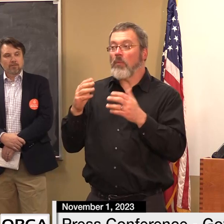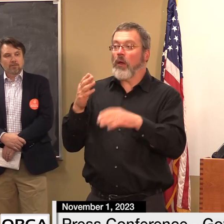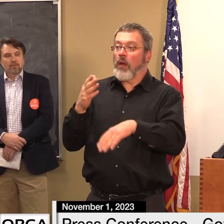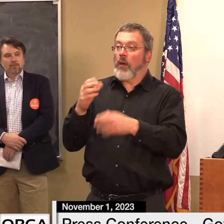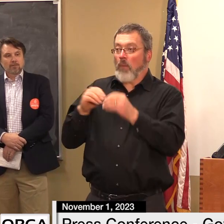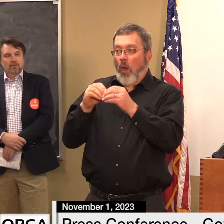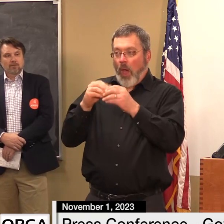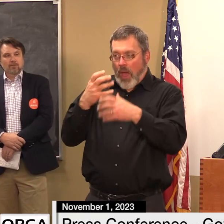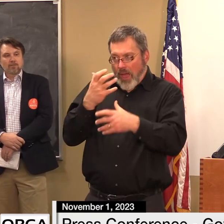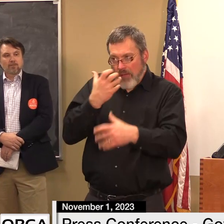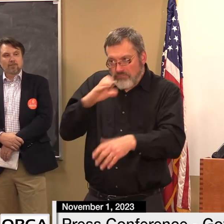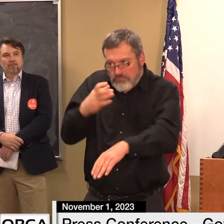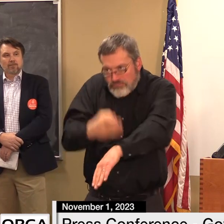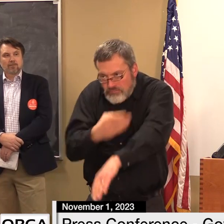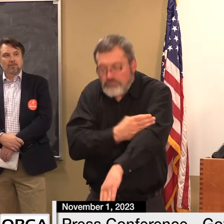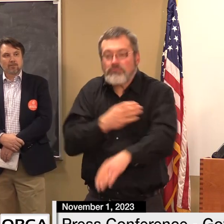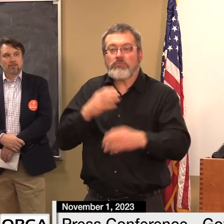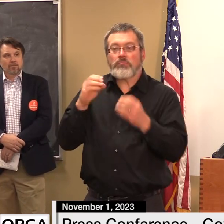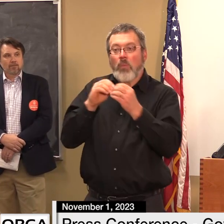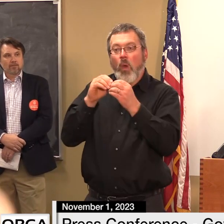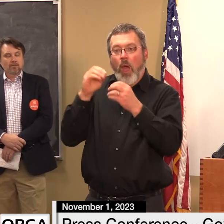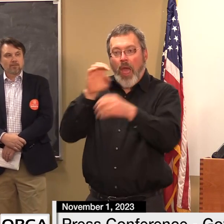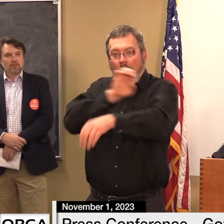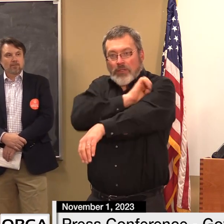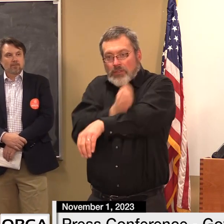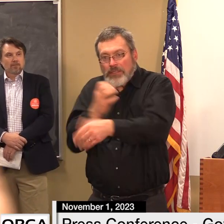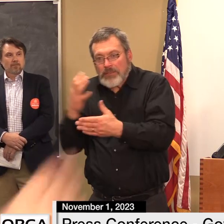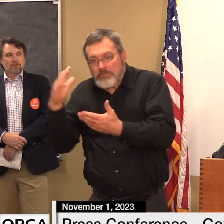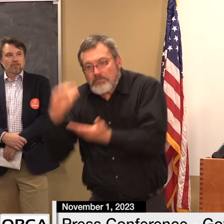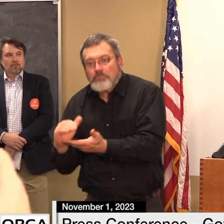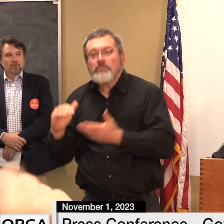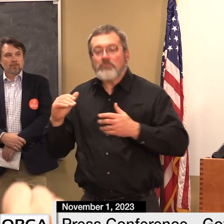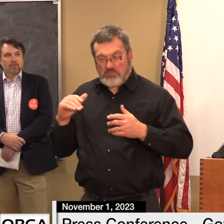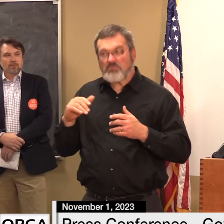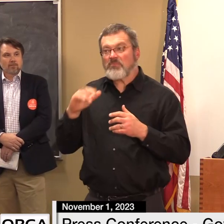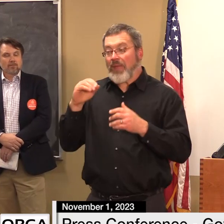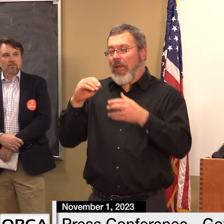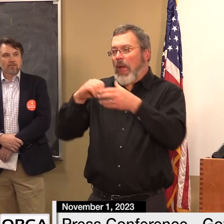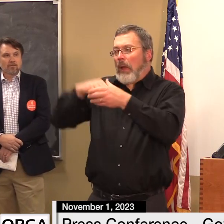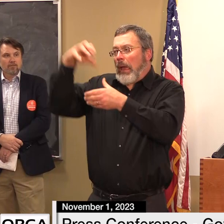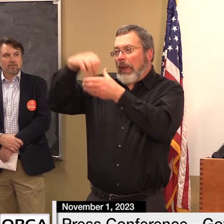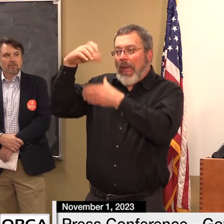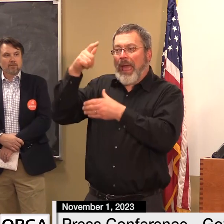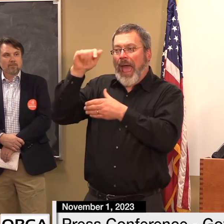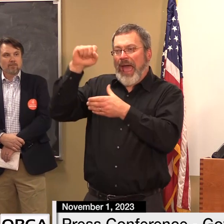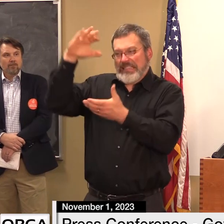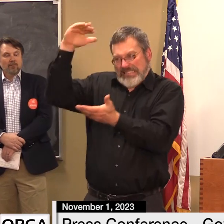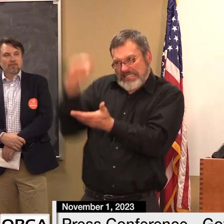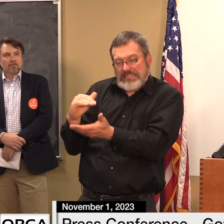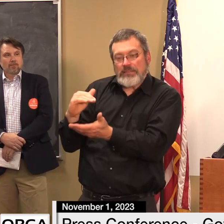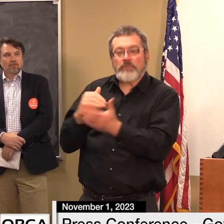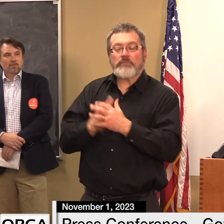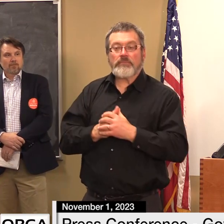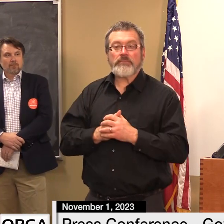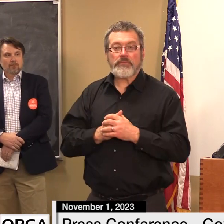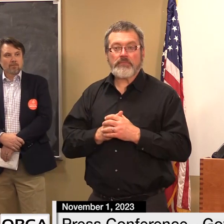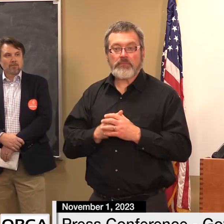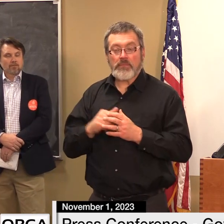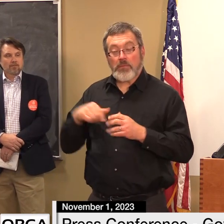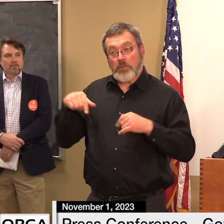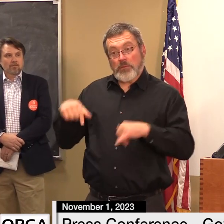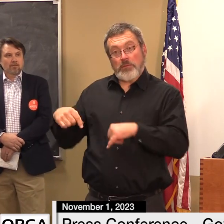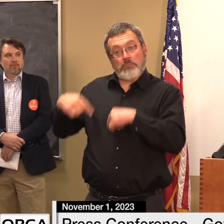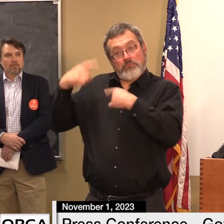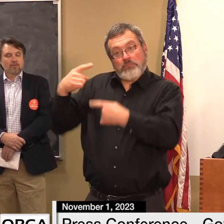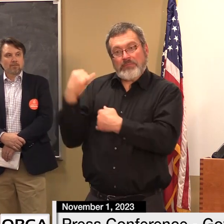overall greenhouse gas emissions picture. This has been an incredibly challenging year between inflation, conflicts all over the